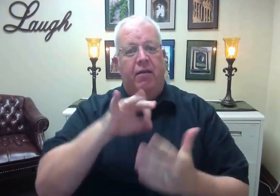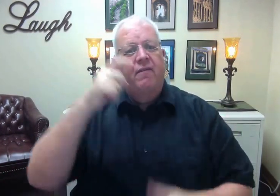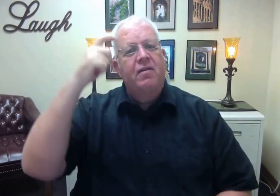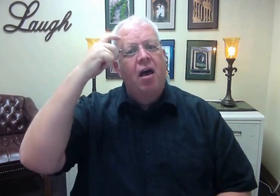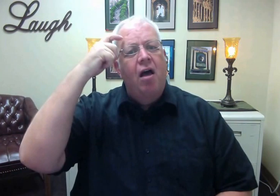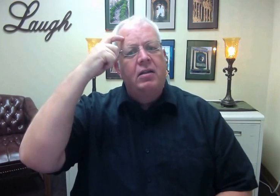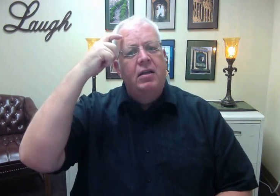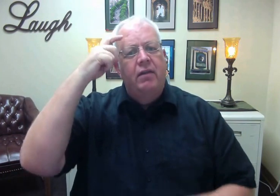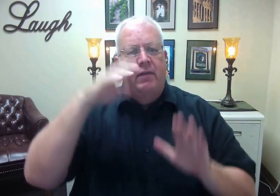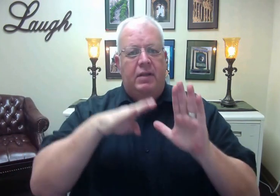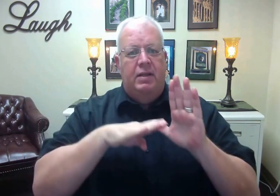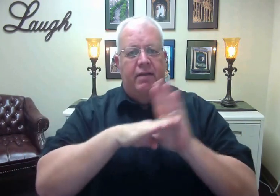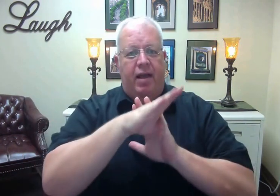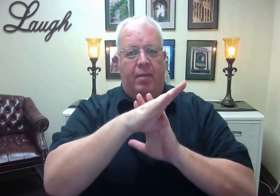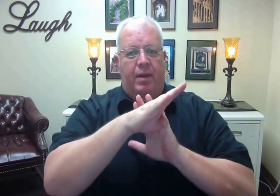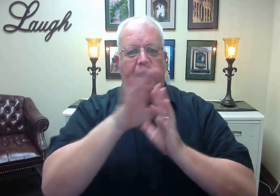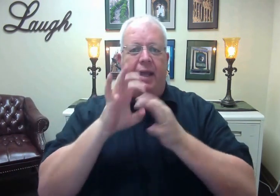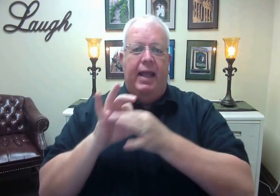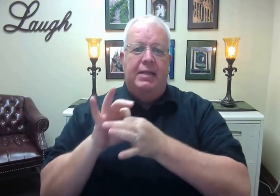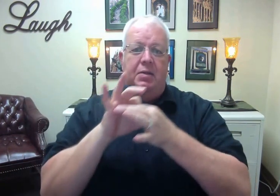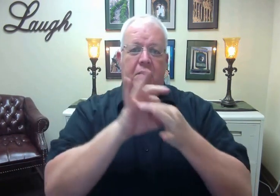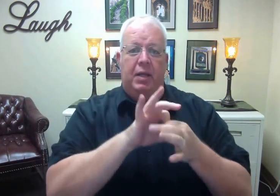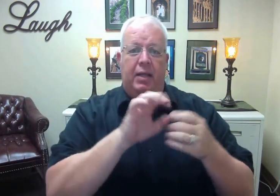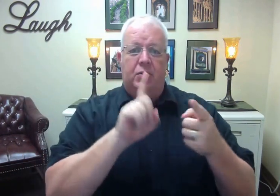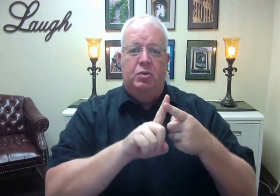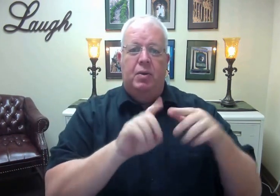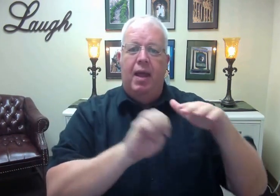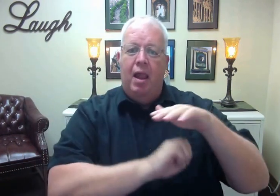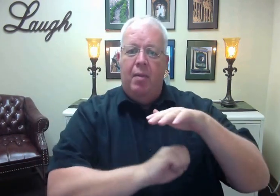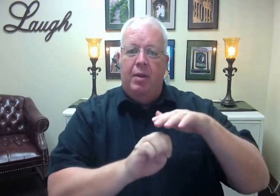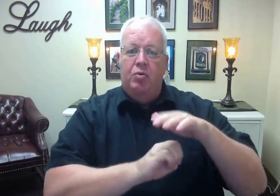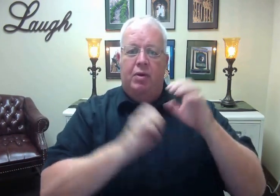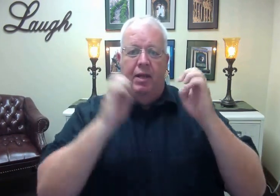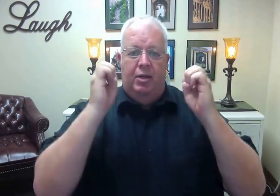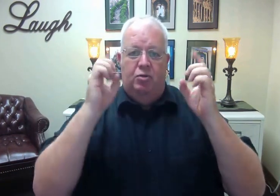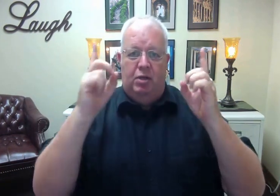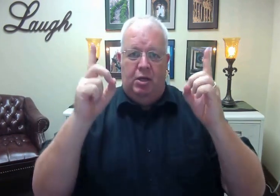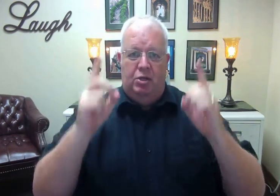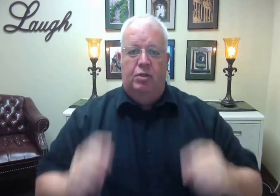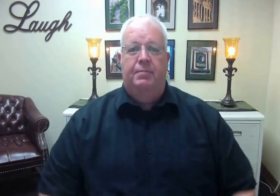of cognitive development as it relates to elementary education.